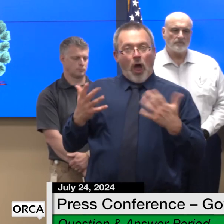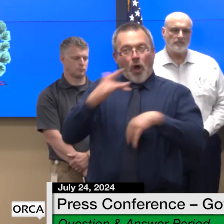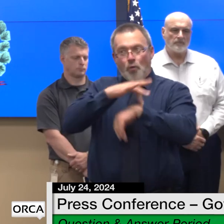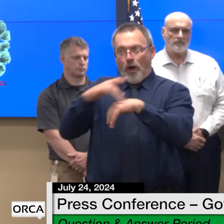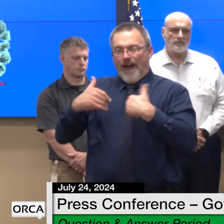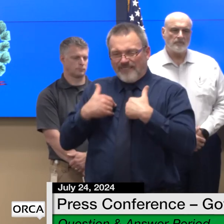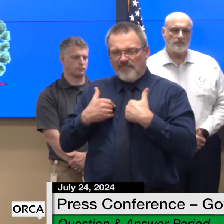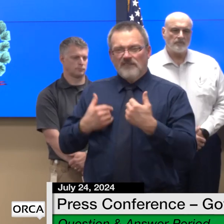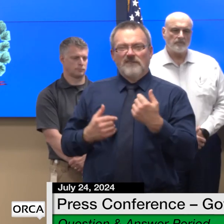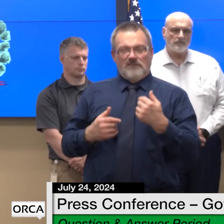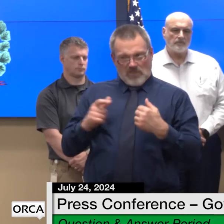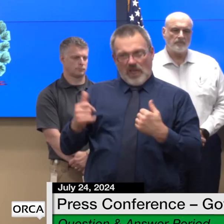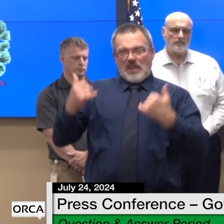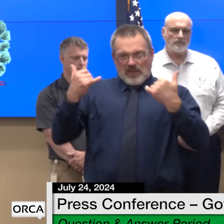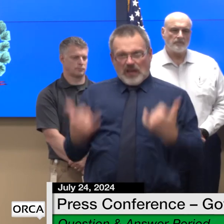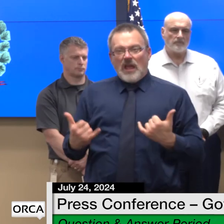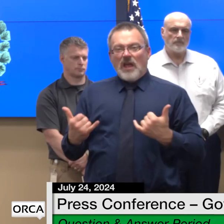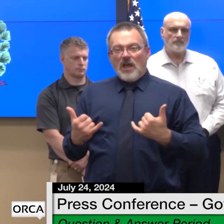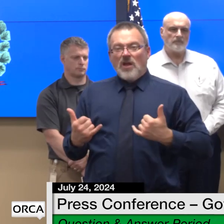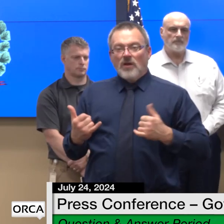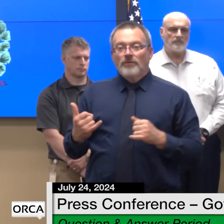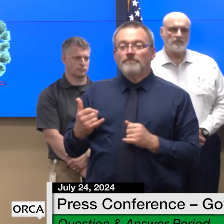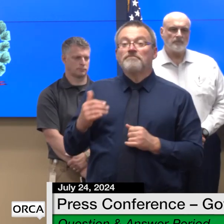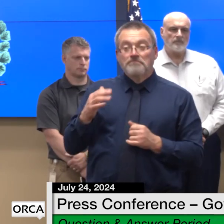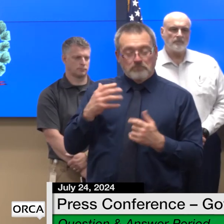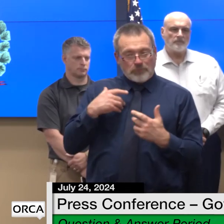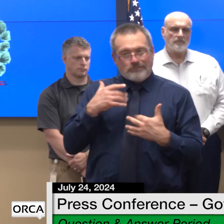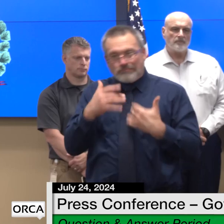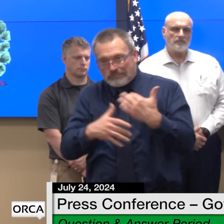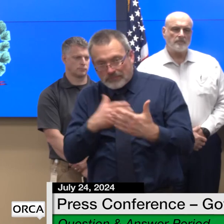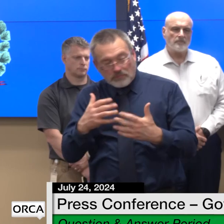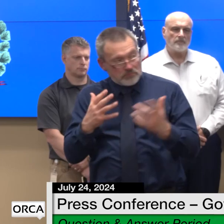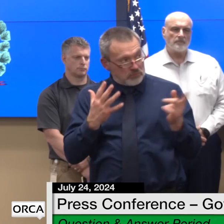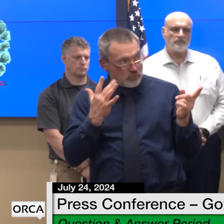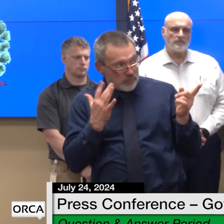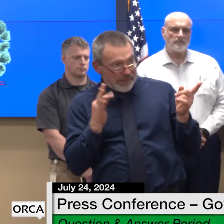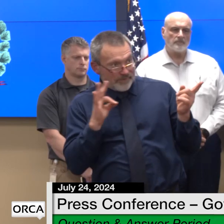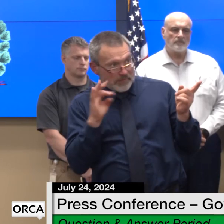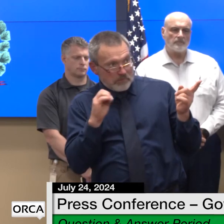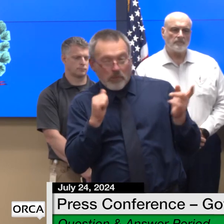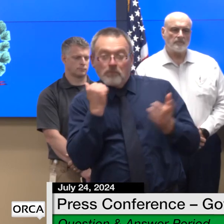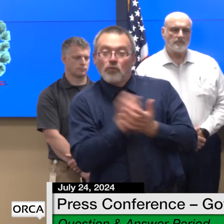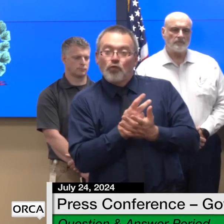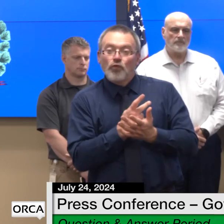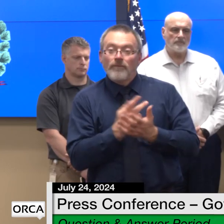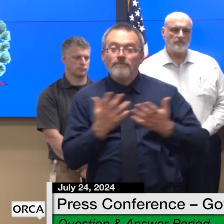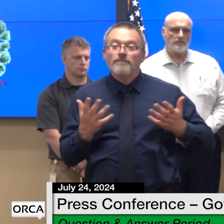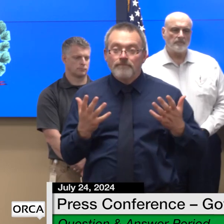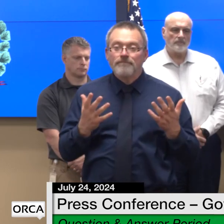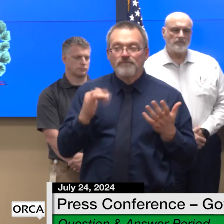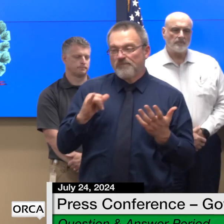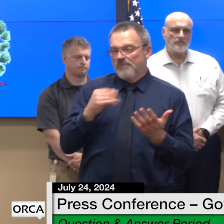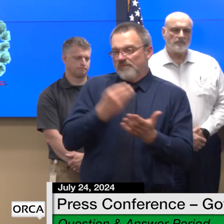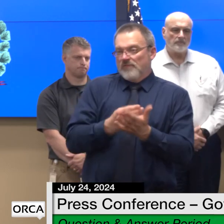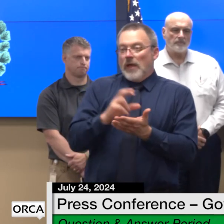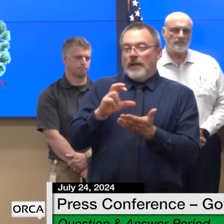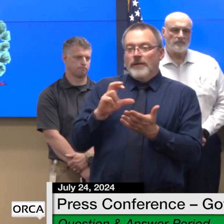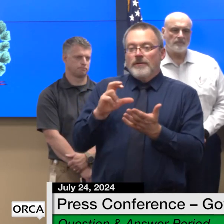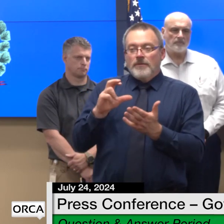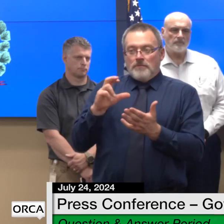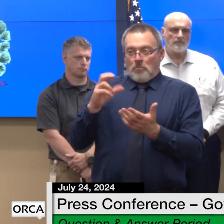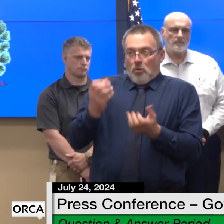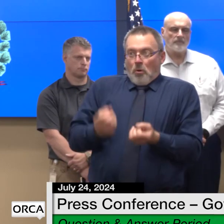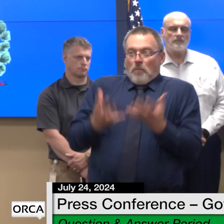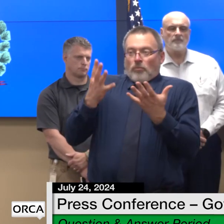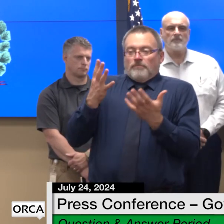hear specifically about the individual assistance, the funding will be in question. How long